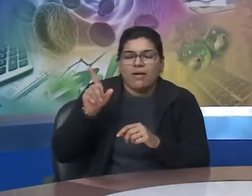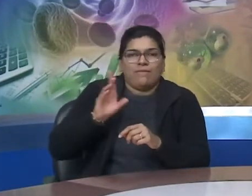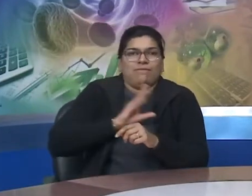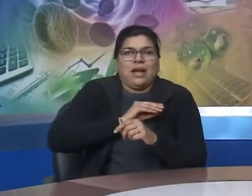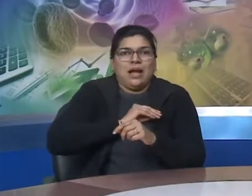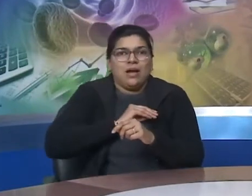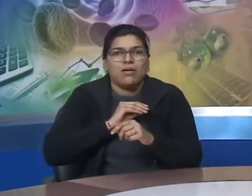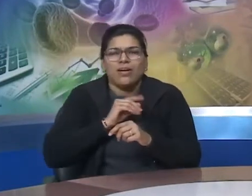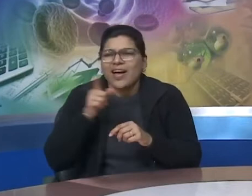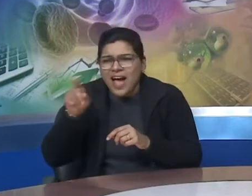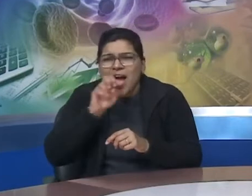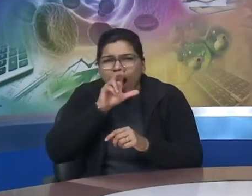growled